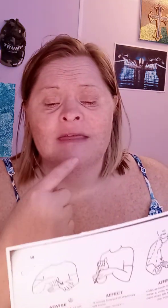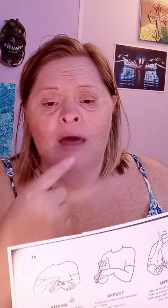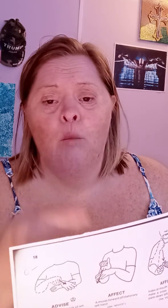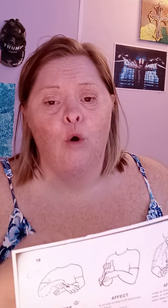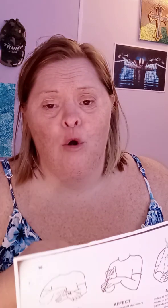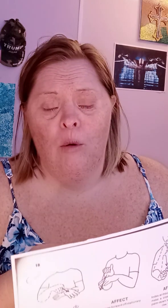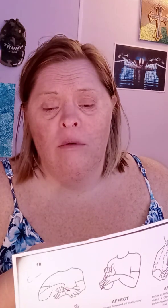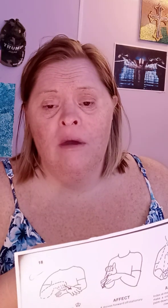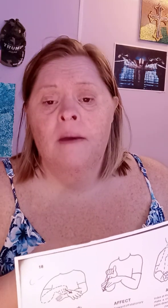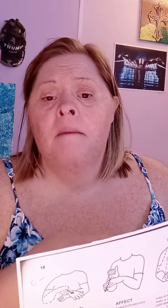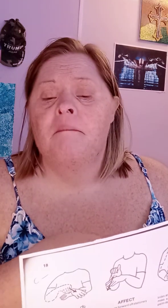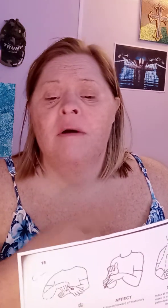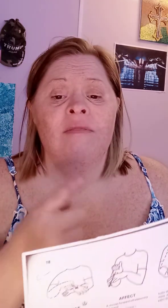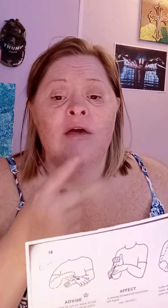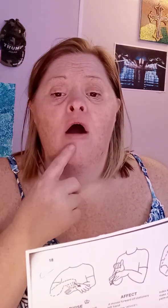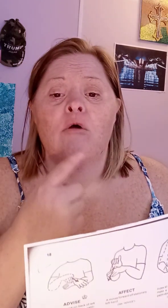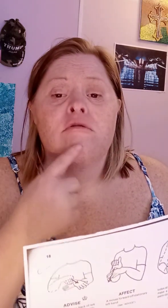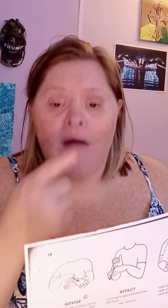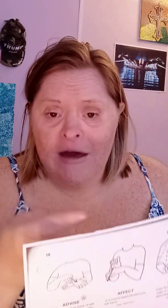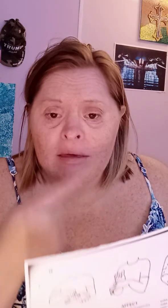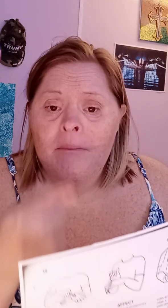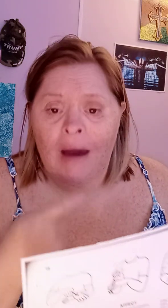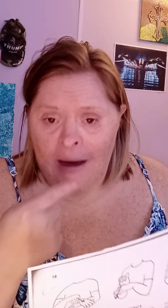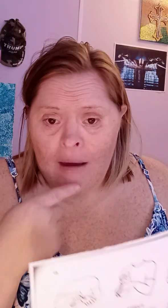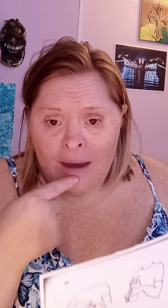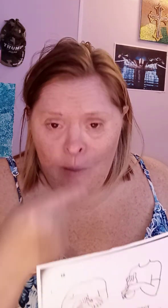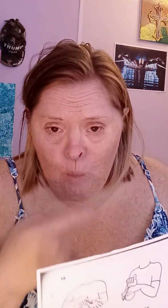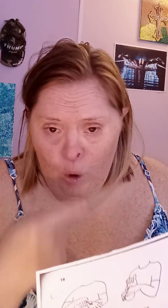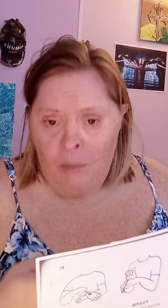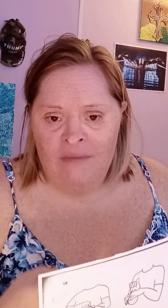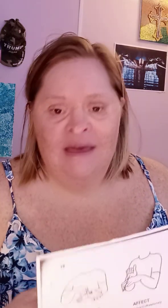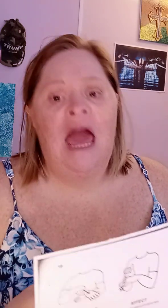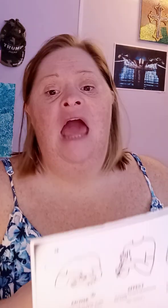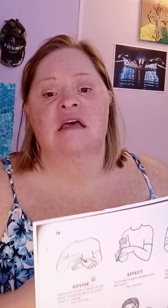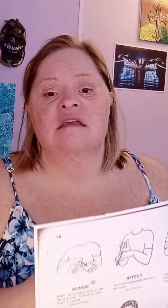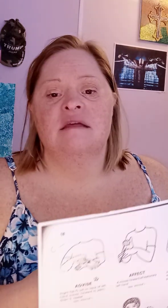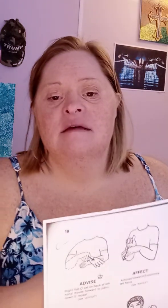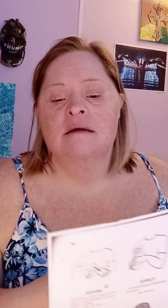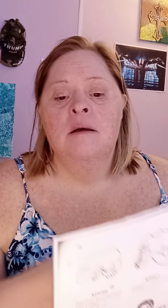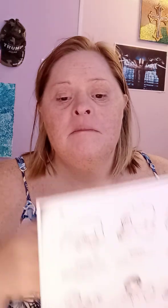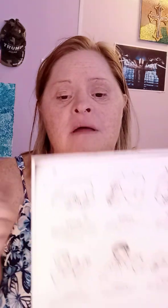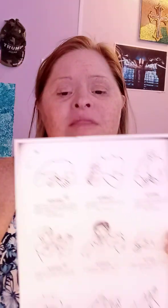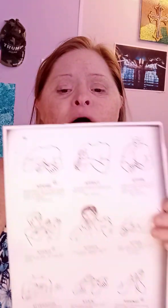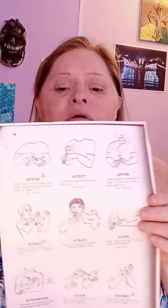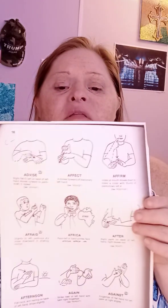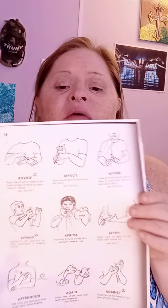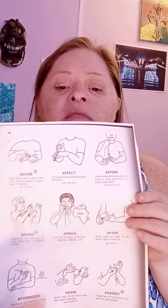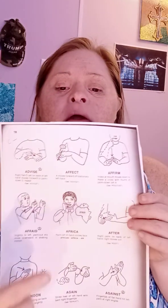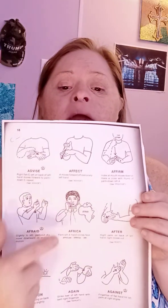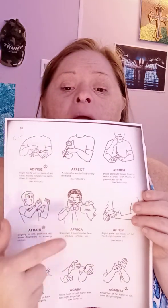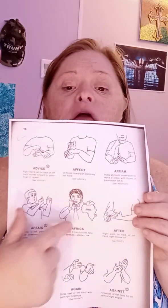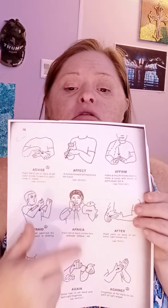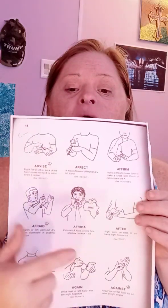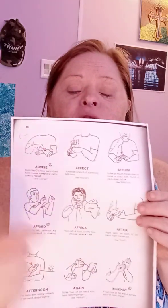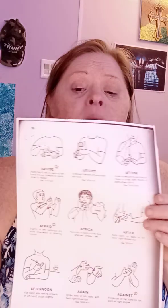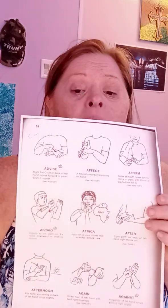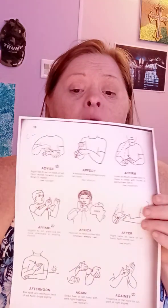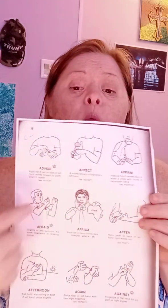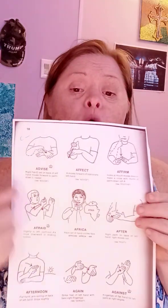say word. But they are trying to make a word, but they can't. But the only thing they can try to make a